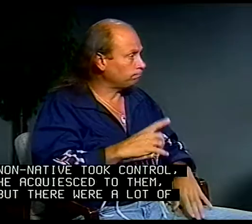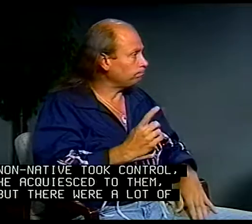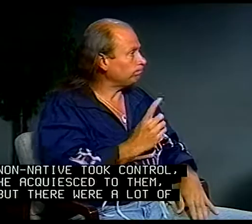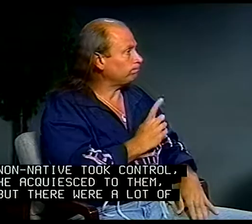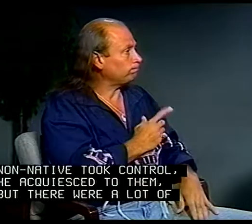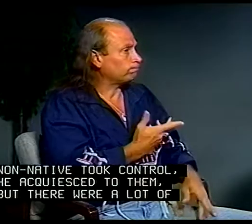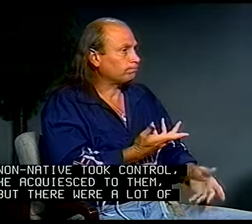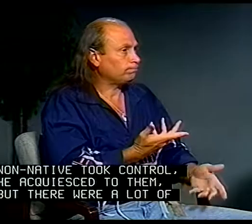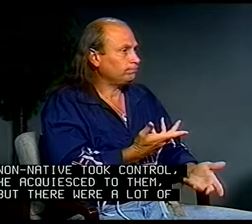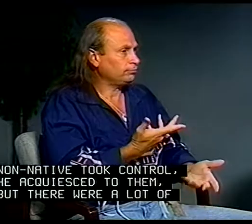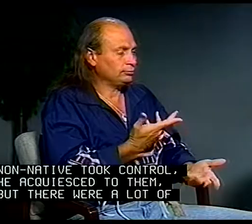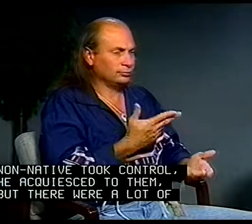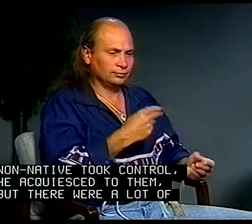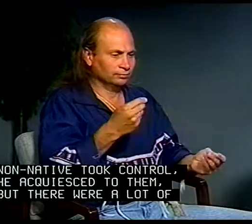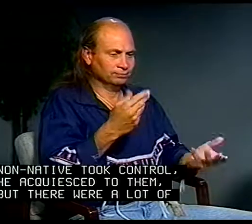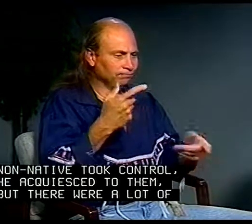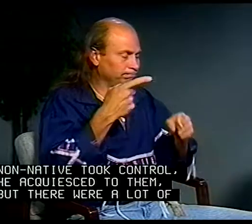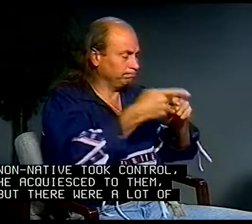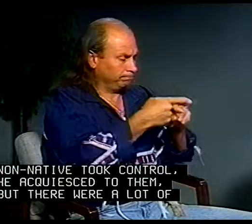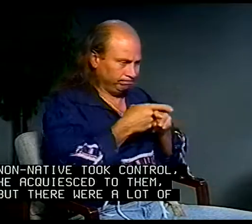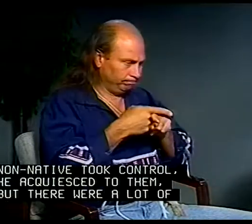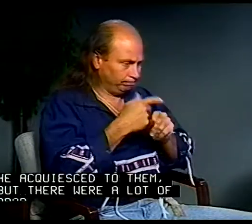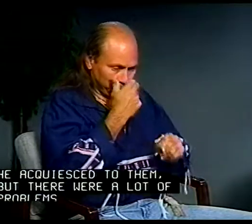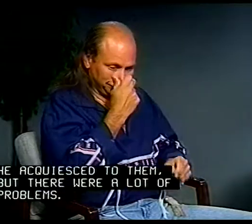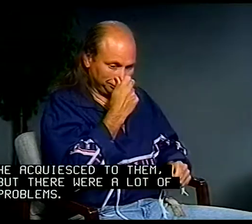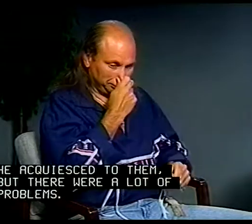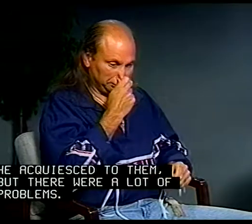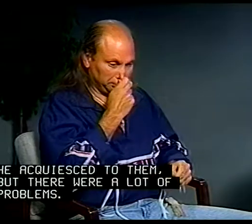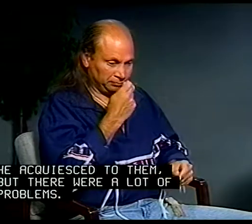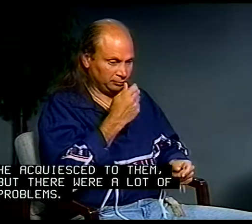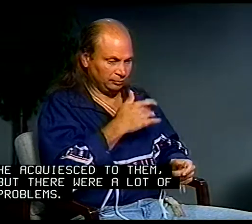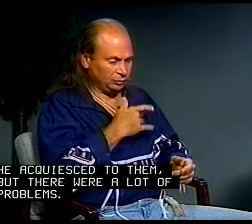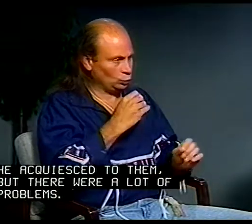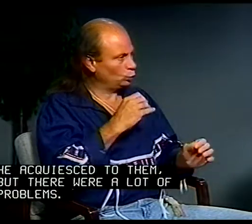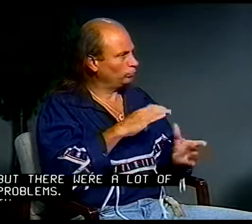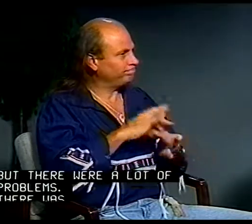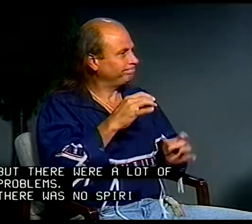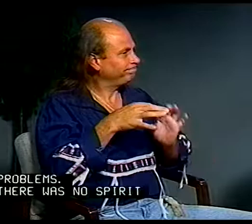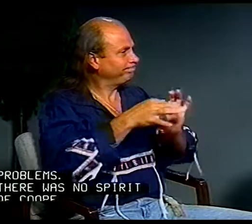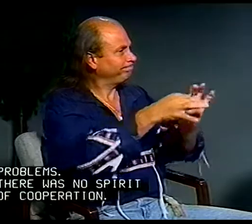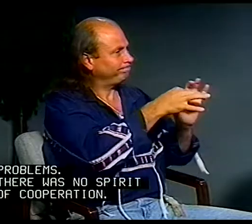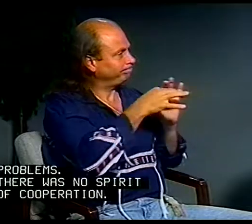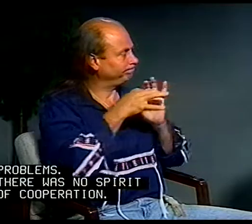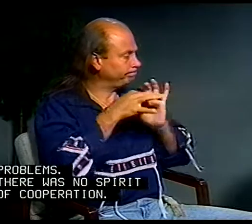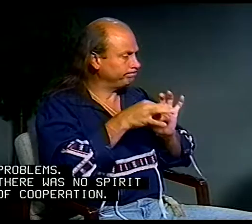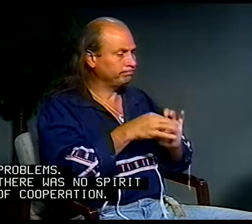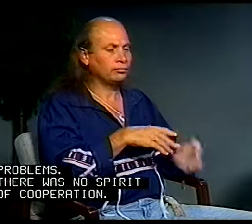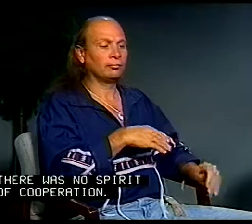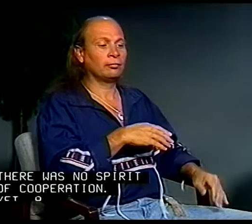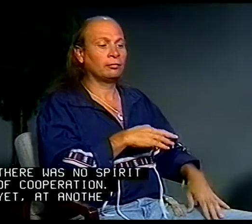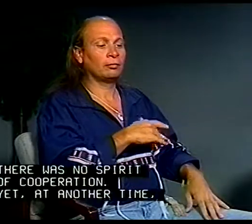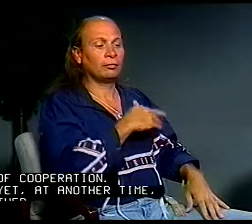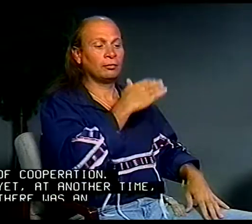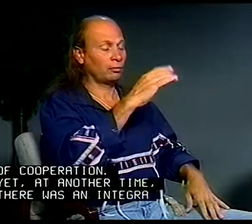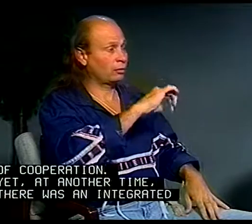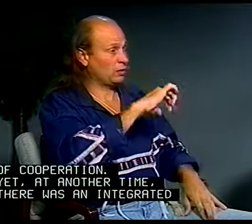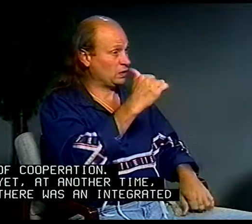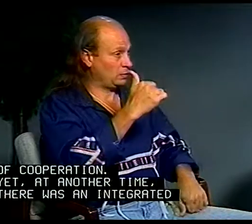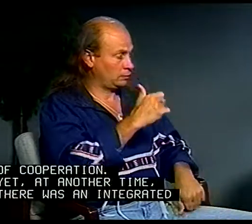causing a lot of problems. He acquiesced to them, but there were a lot of conflicts. There was no spirit of cooperation. And